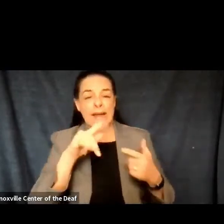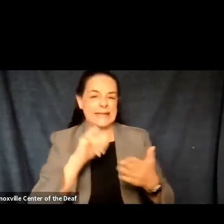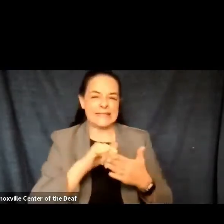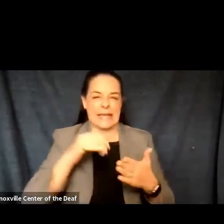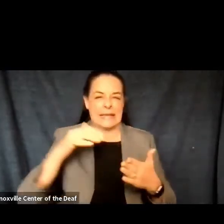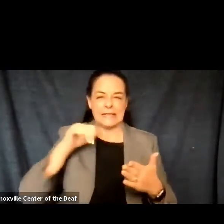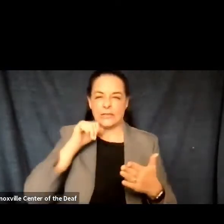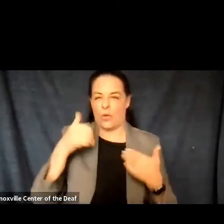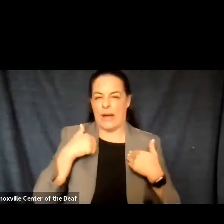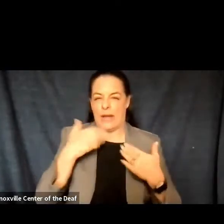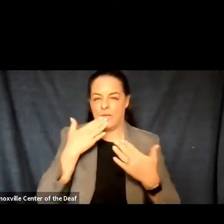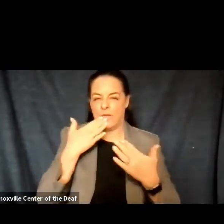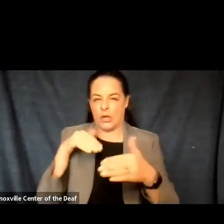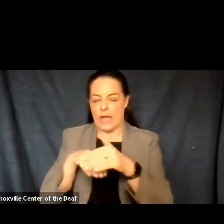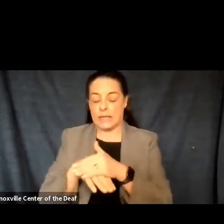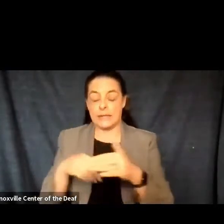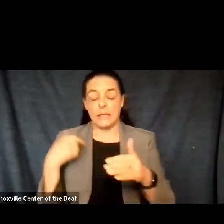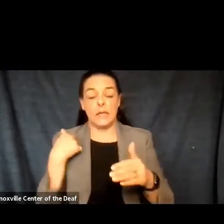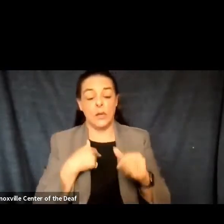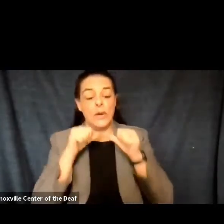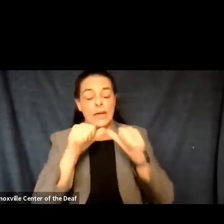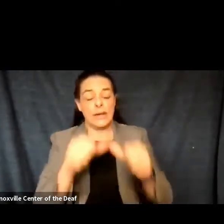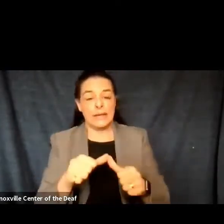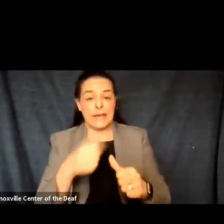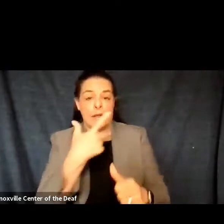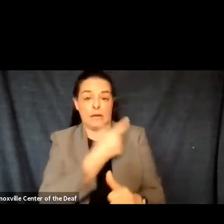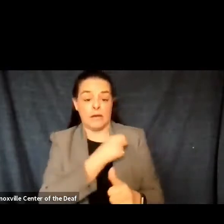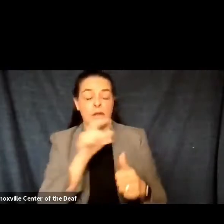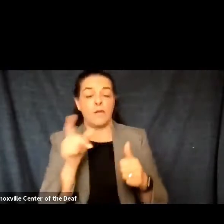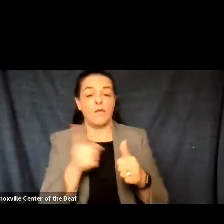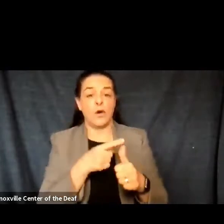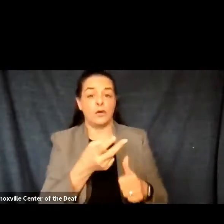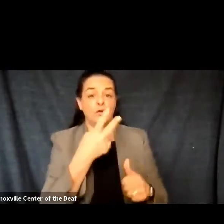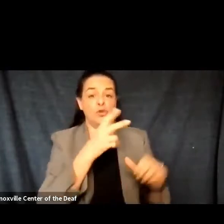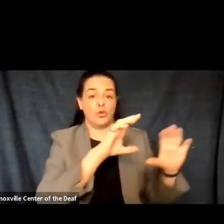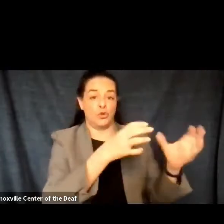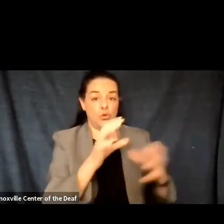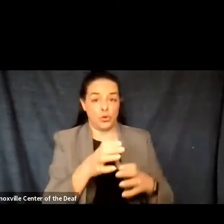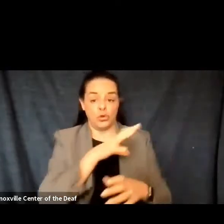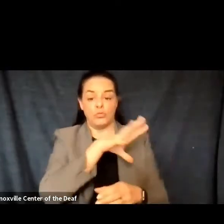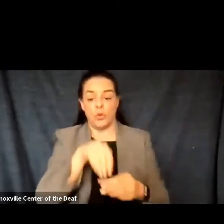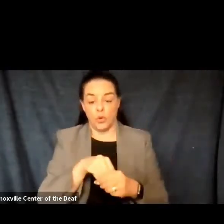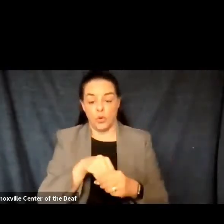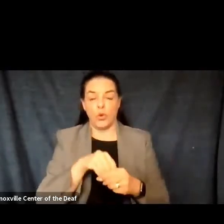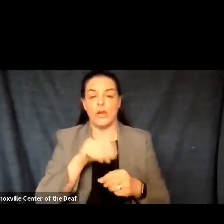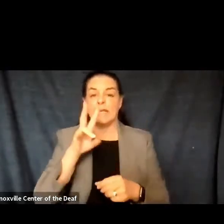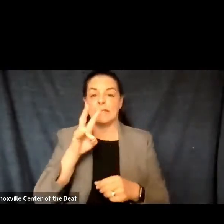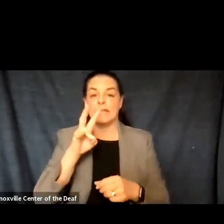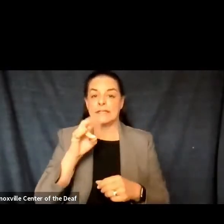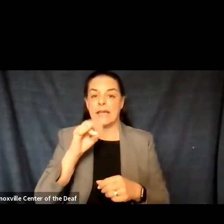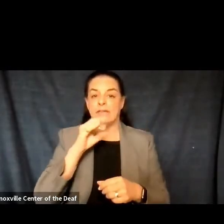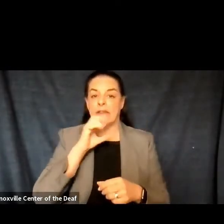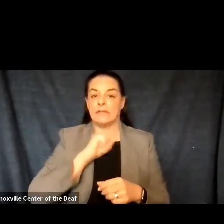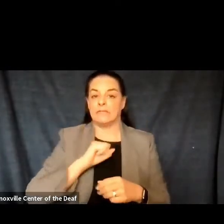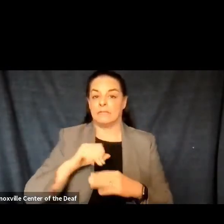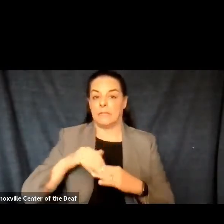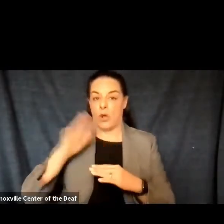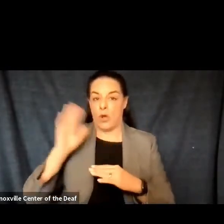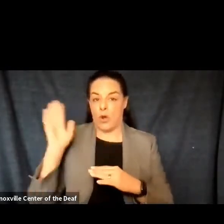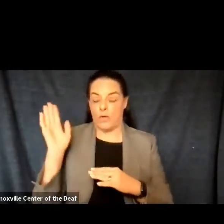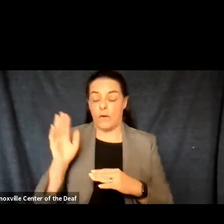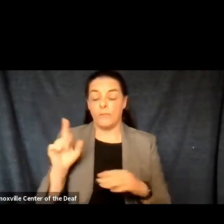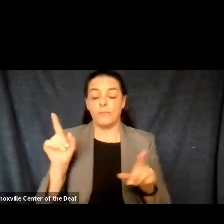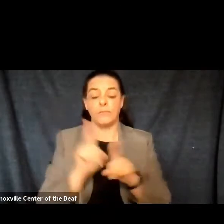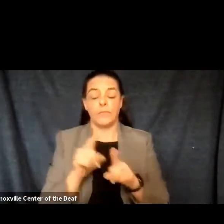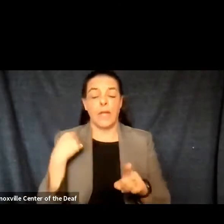those in the first two priority groups, including those 70 years and older. As we stated Tuesday afternoon,